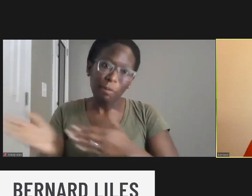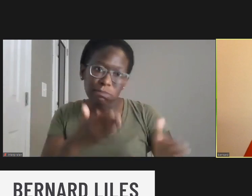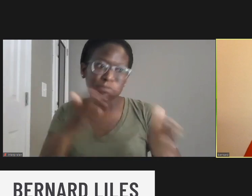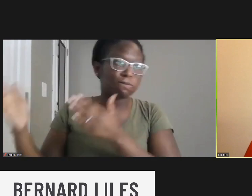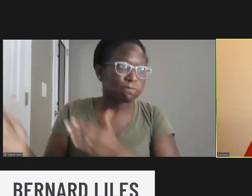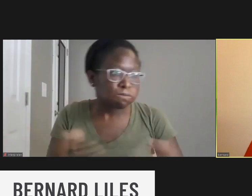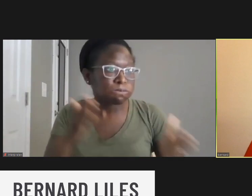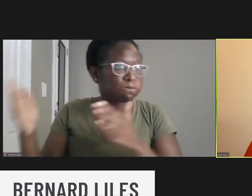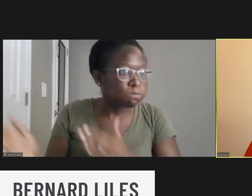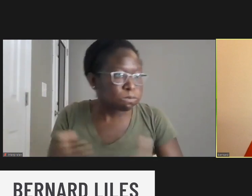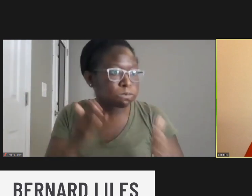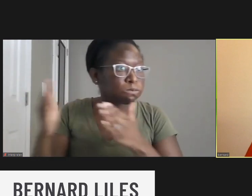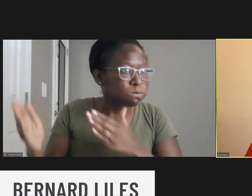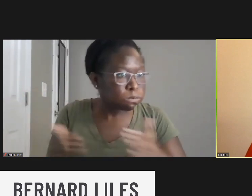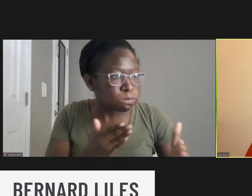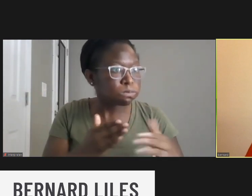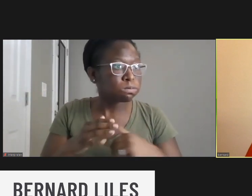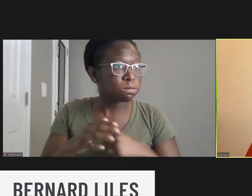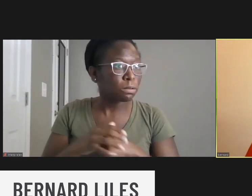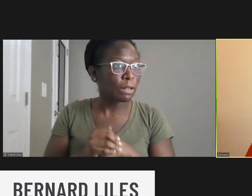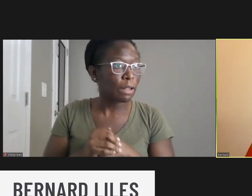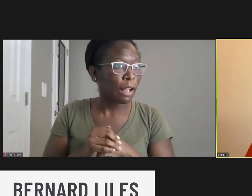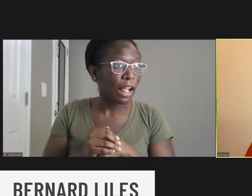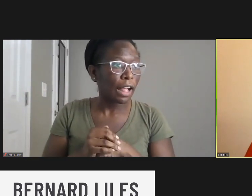attend the show as well. I